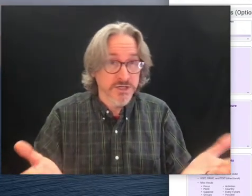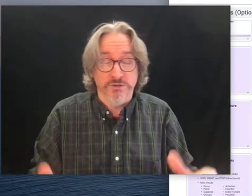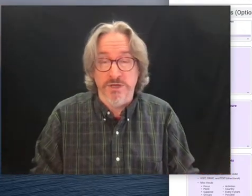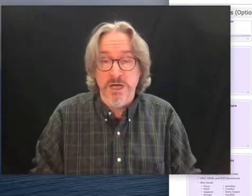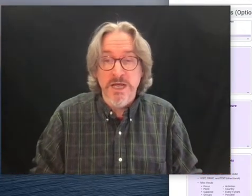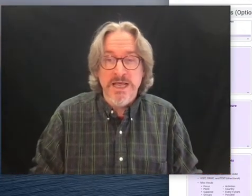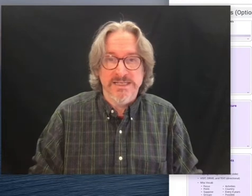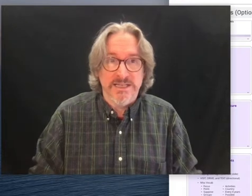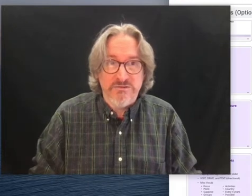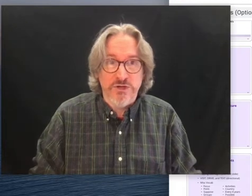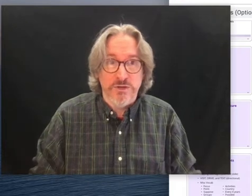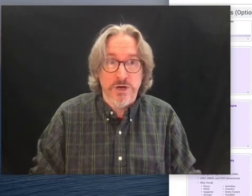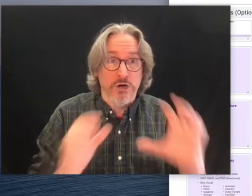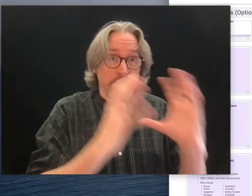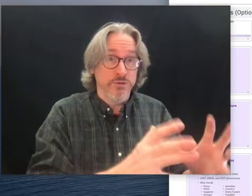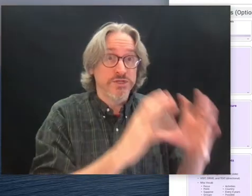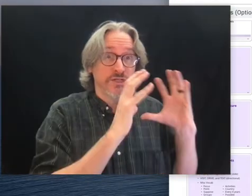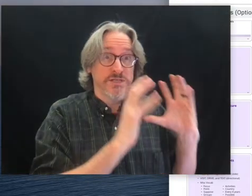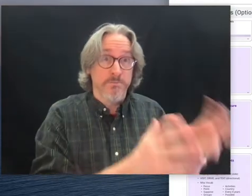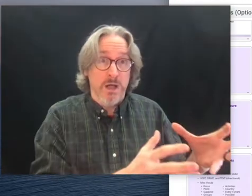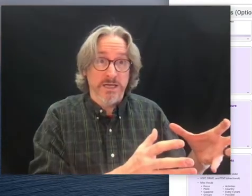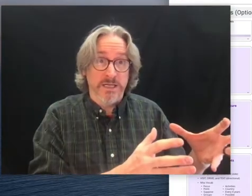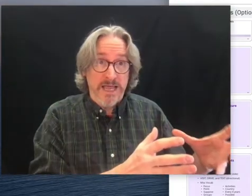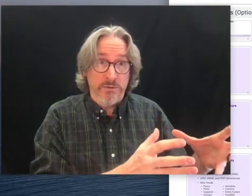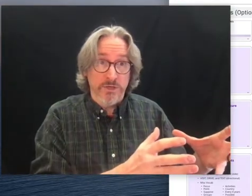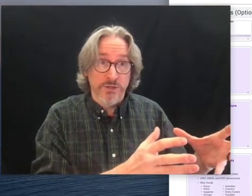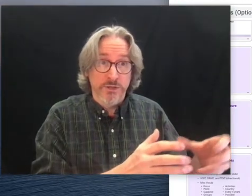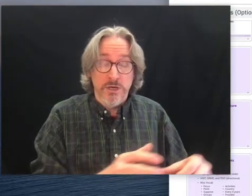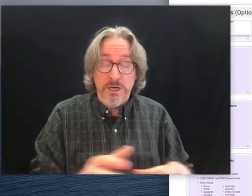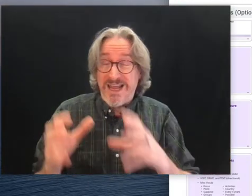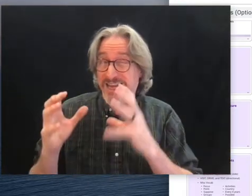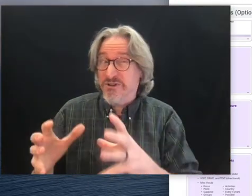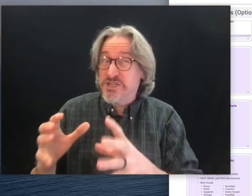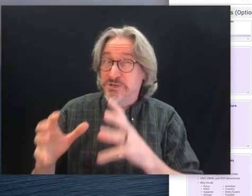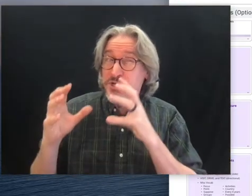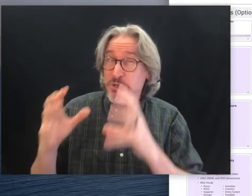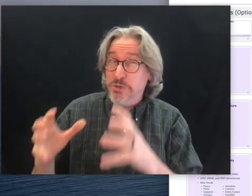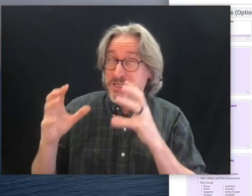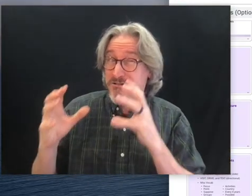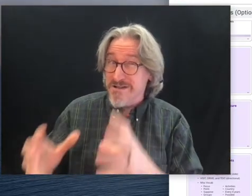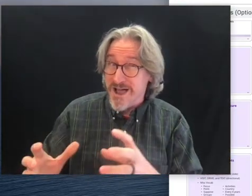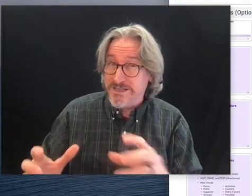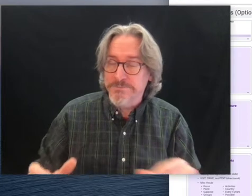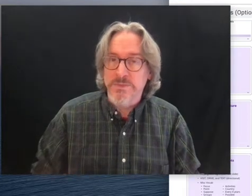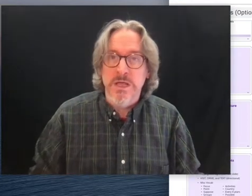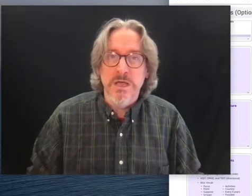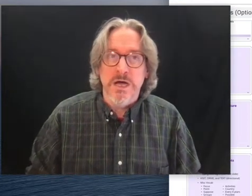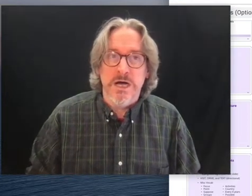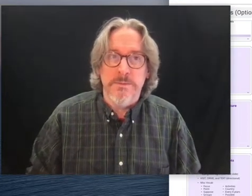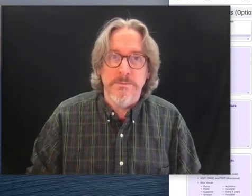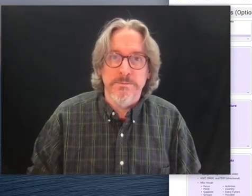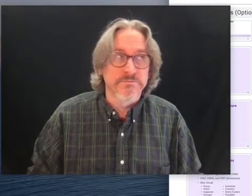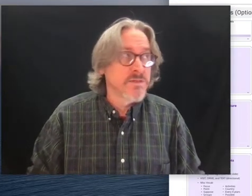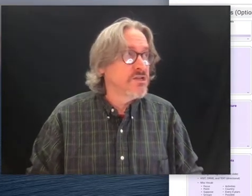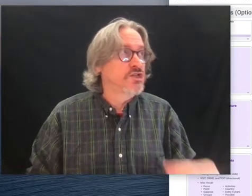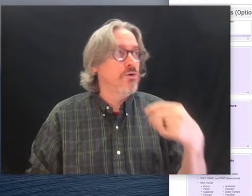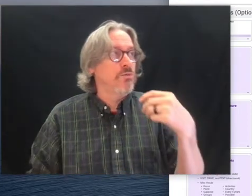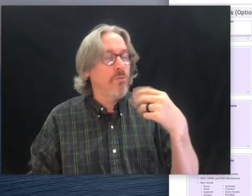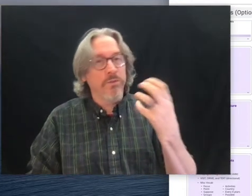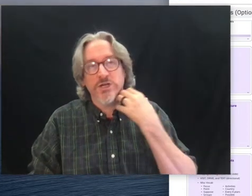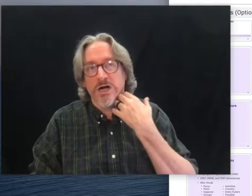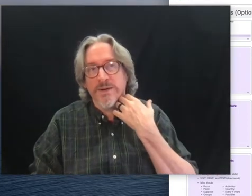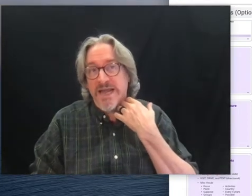hearing children, is that deaf children are used to symbolic language. Hearing children usually are not.